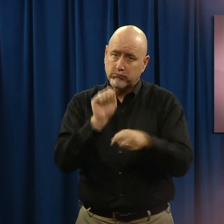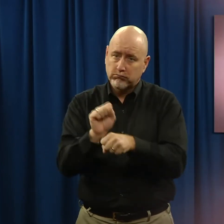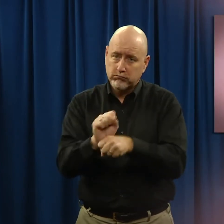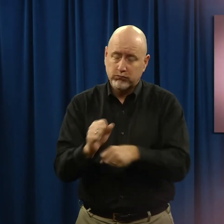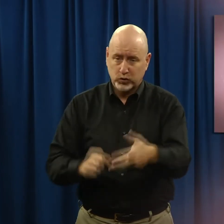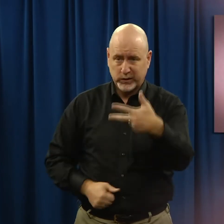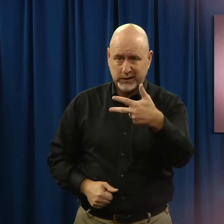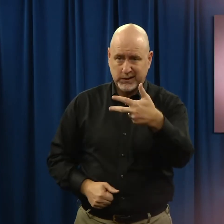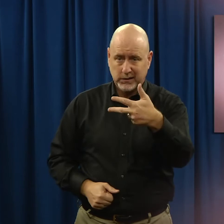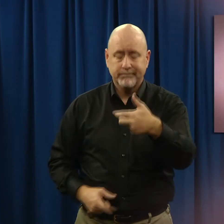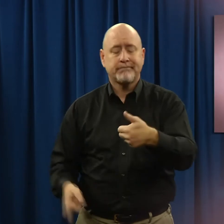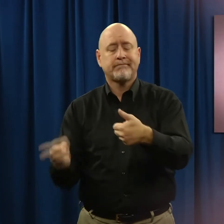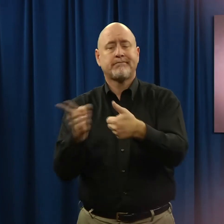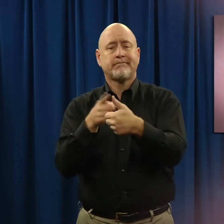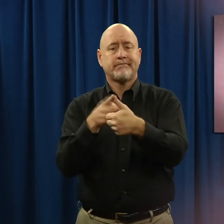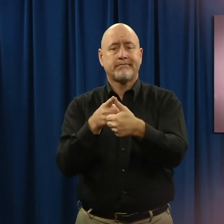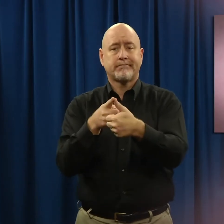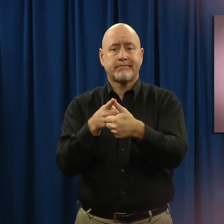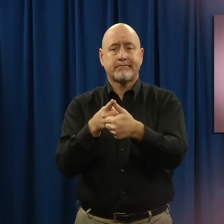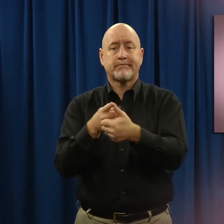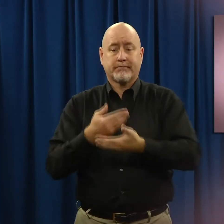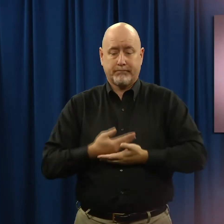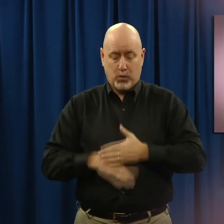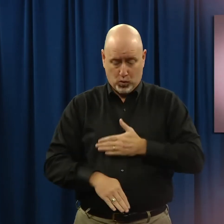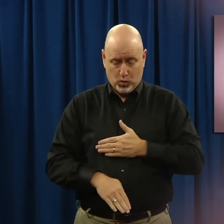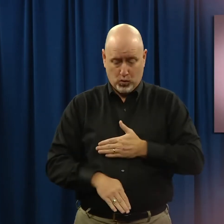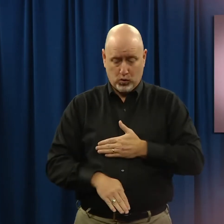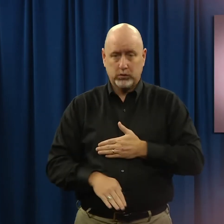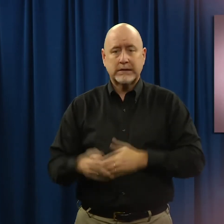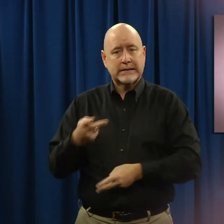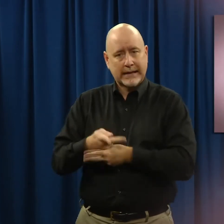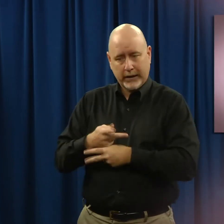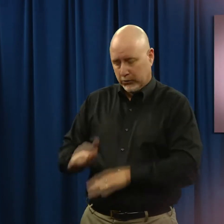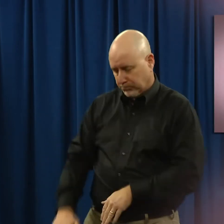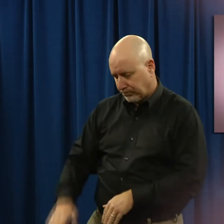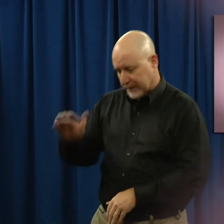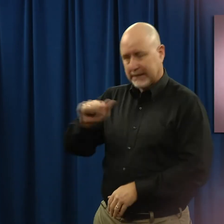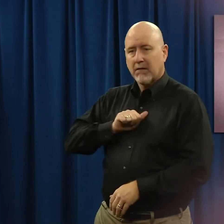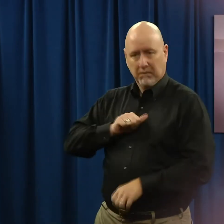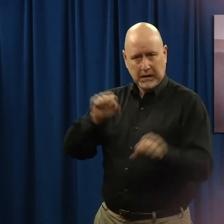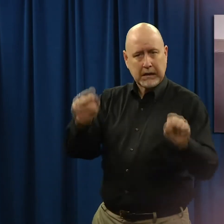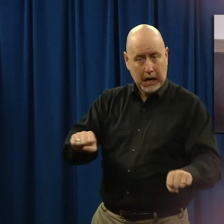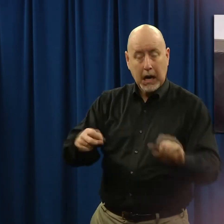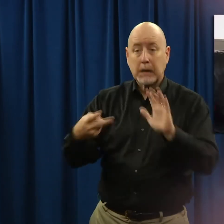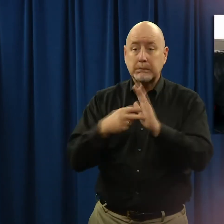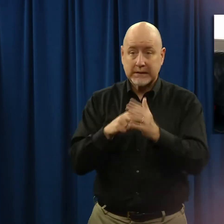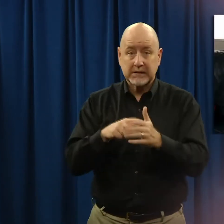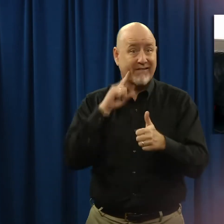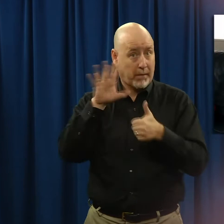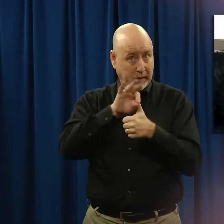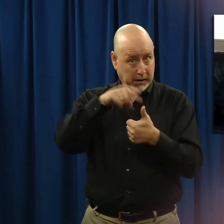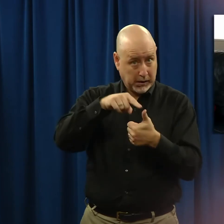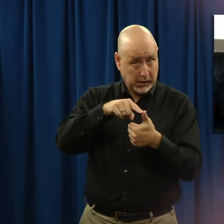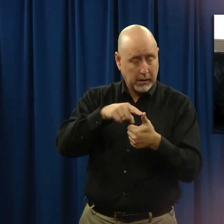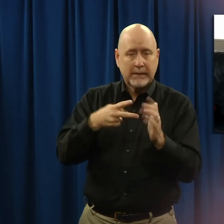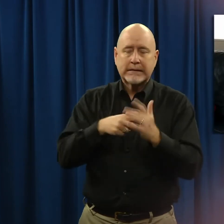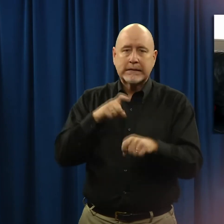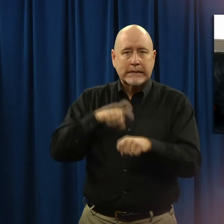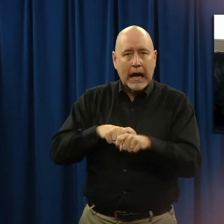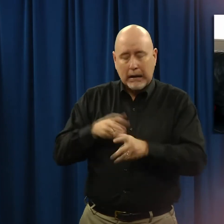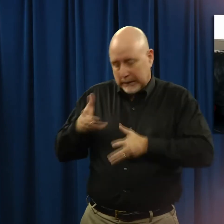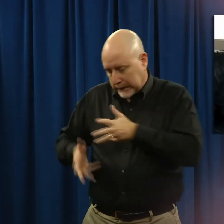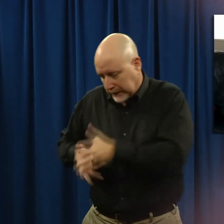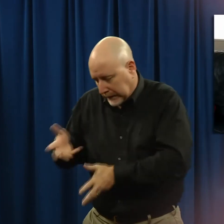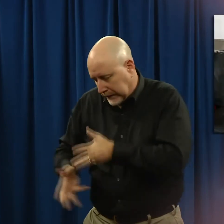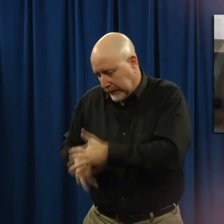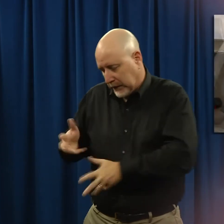options. First, you could give birth and raise the child. This option means that you'll invest a lot of time and money into